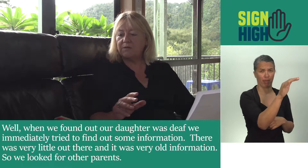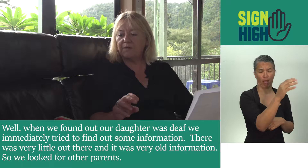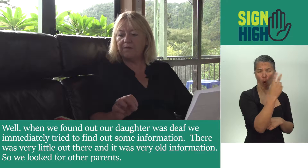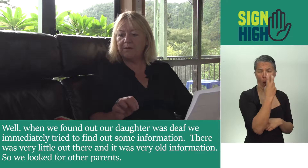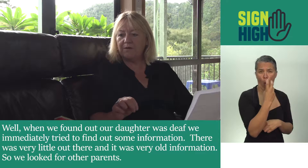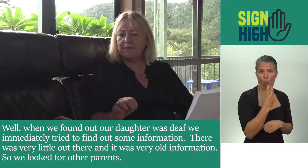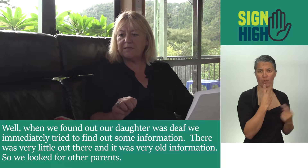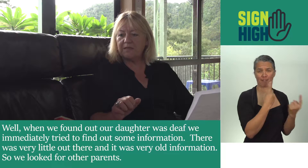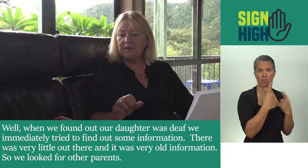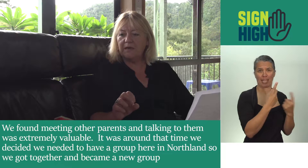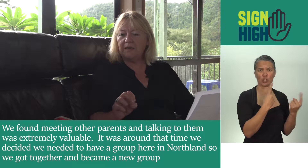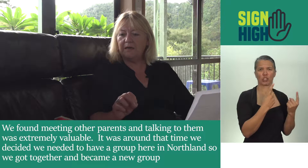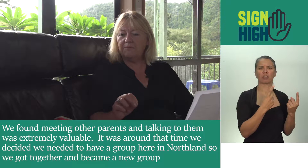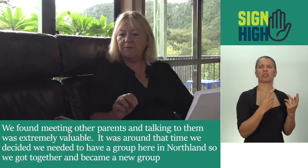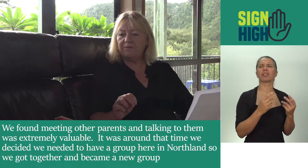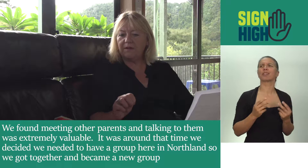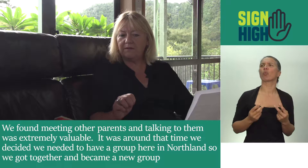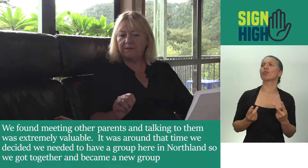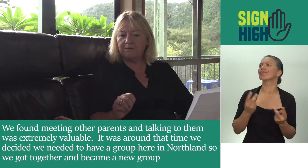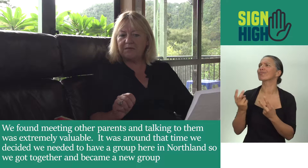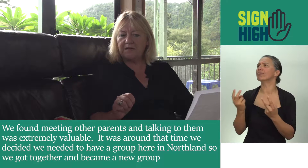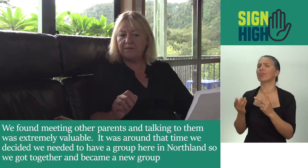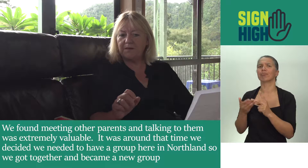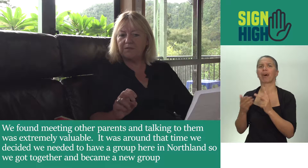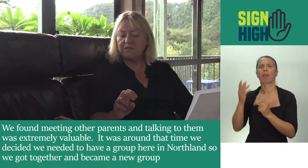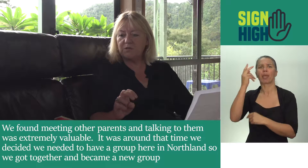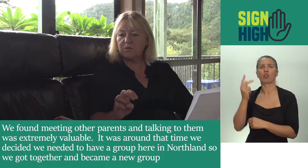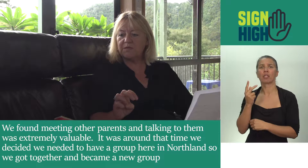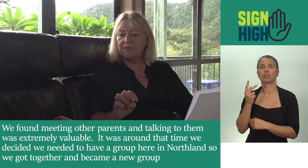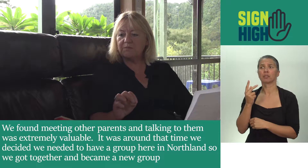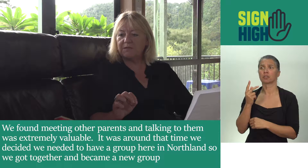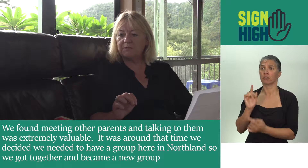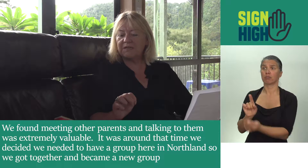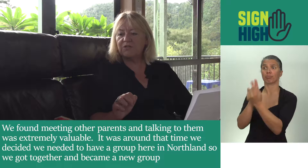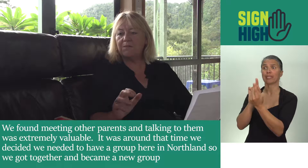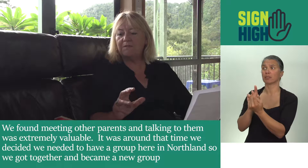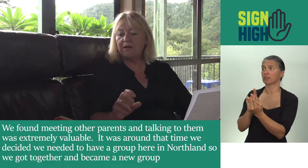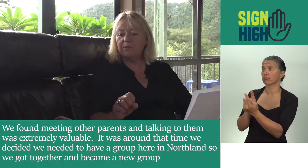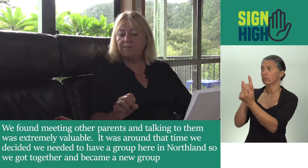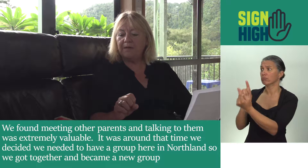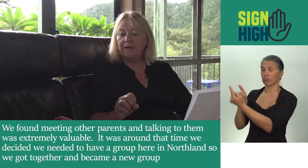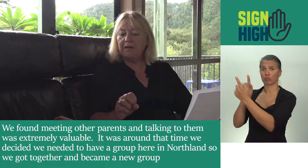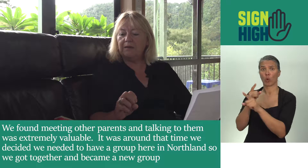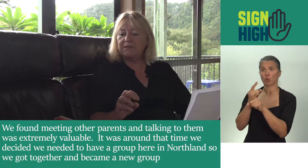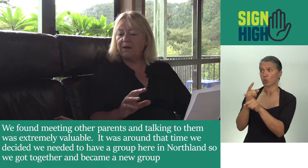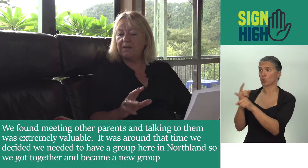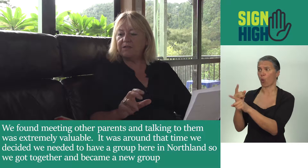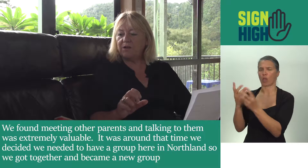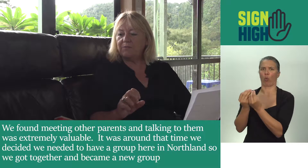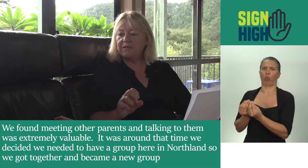for other parents. We found meeting other parents and talking to them was extremely valuable. It was around that time we